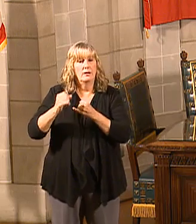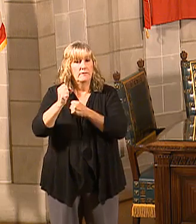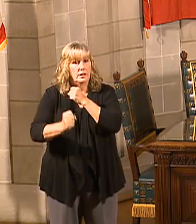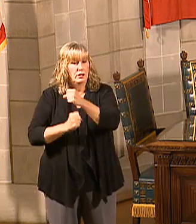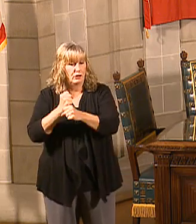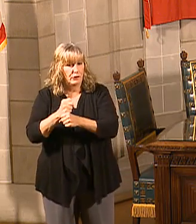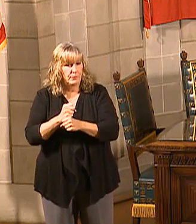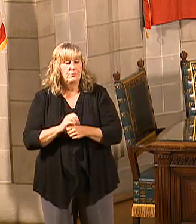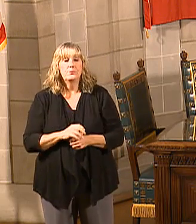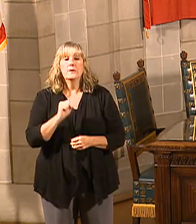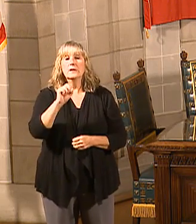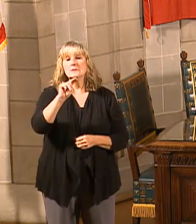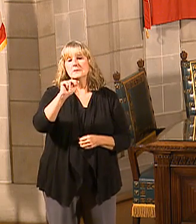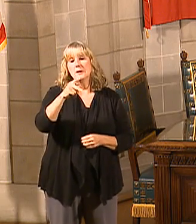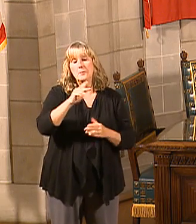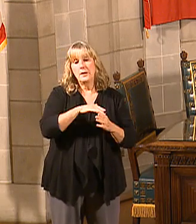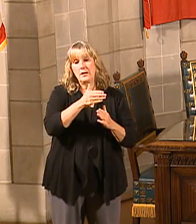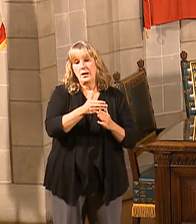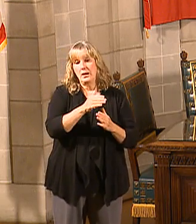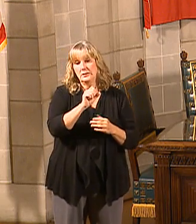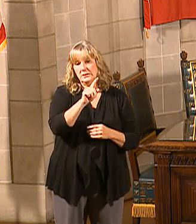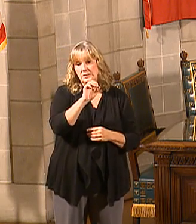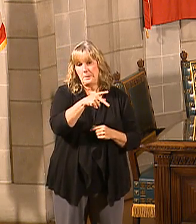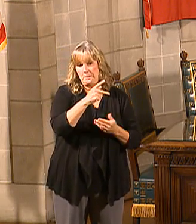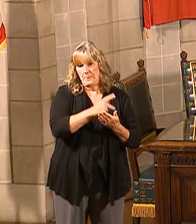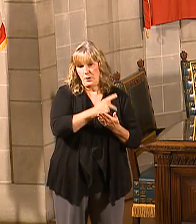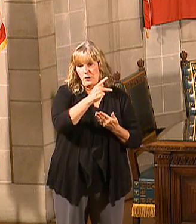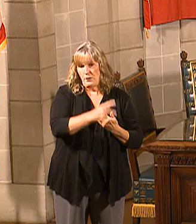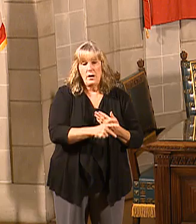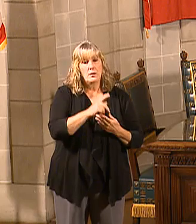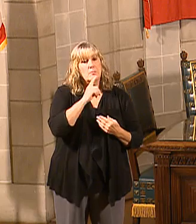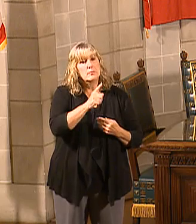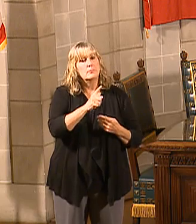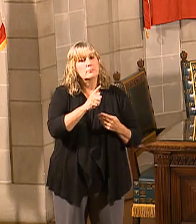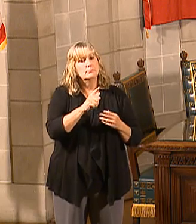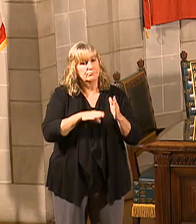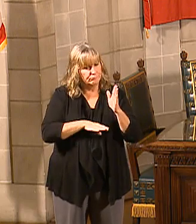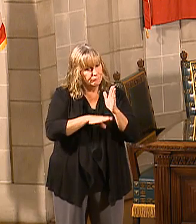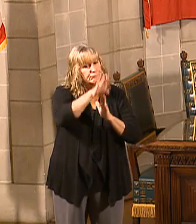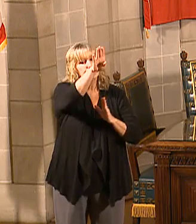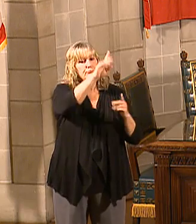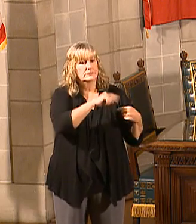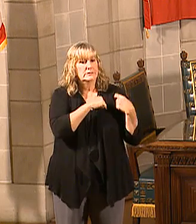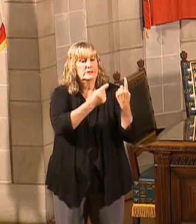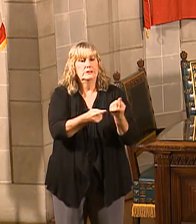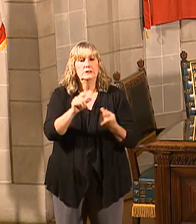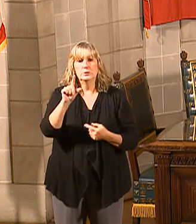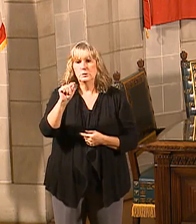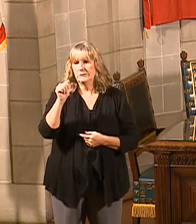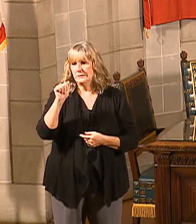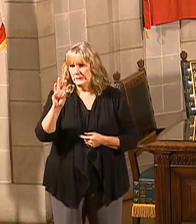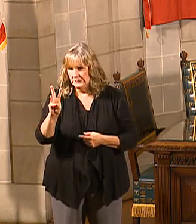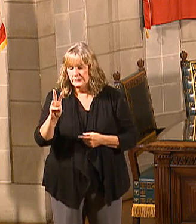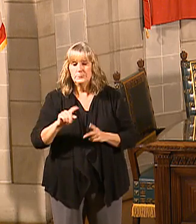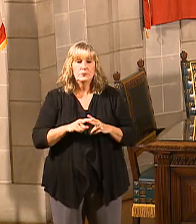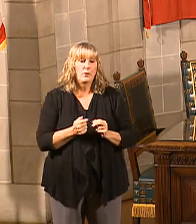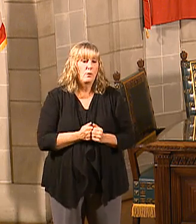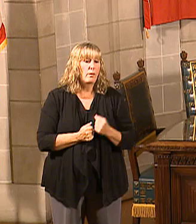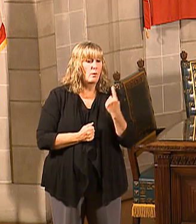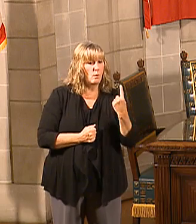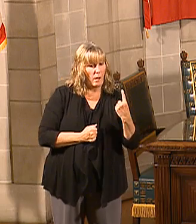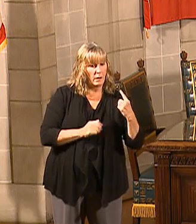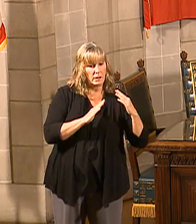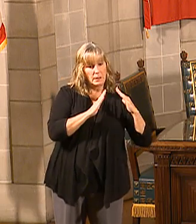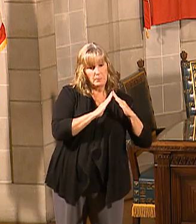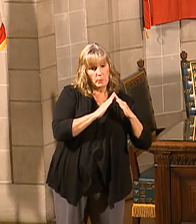Our SNAP Next Step program has come a long way since the inception in July of 2016. We started with 1 community